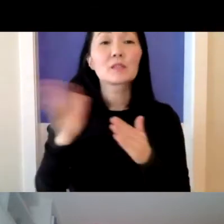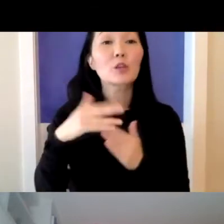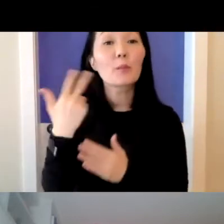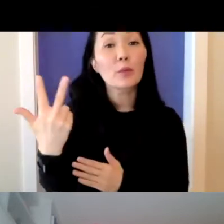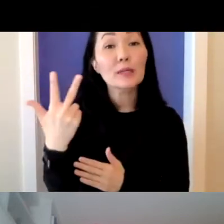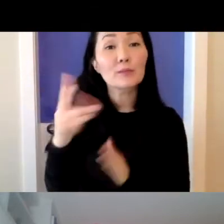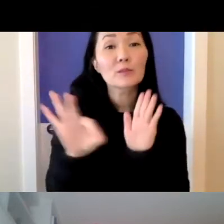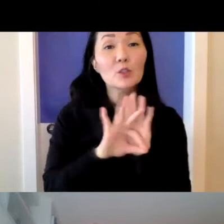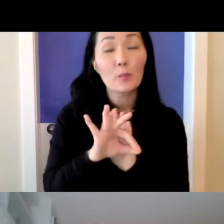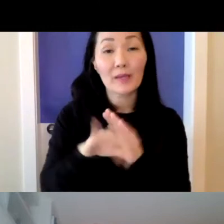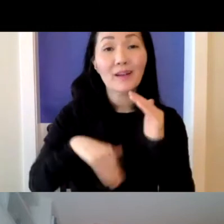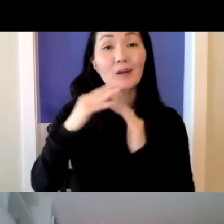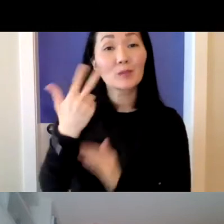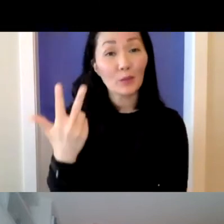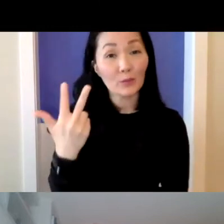three.